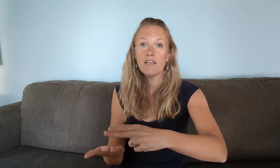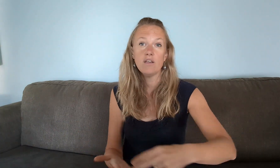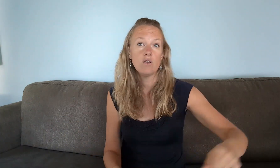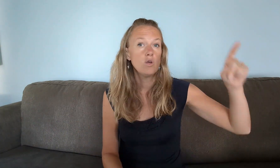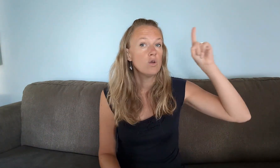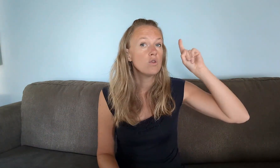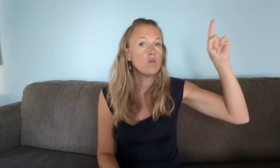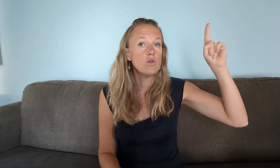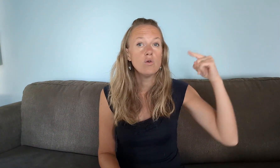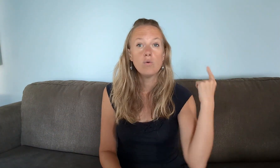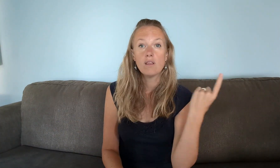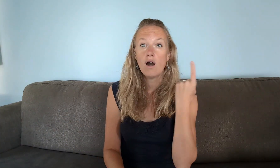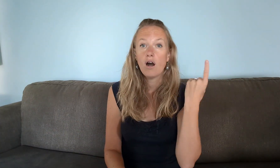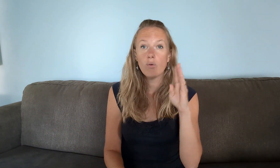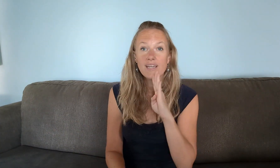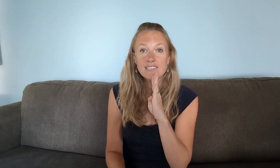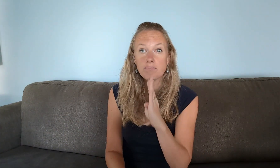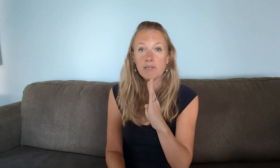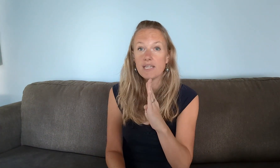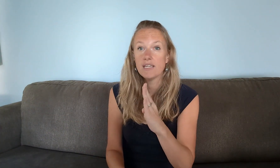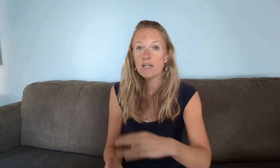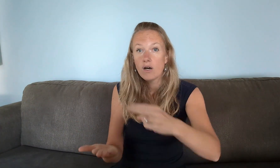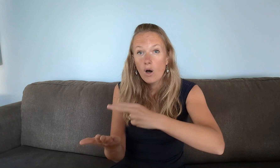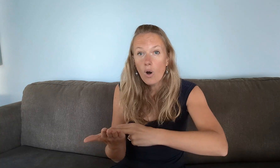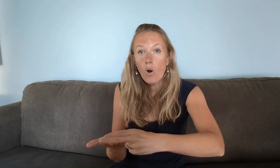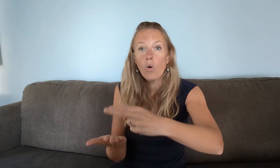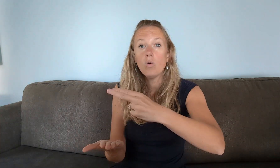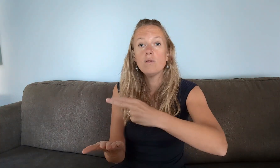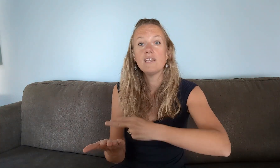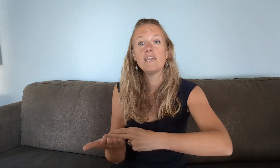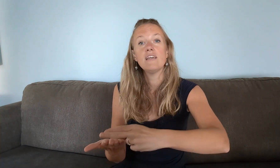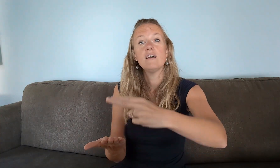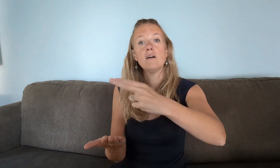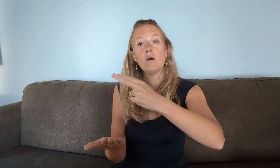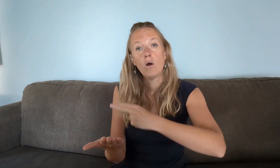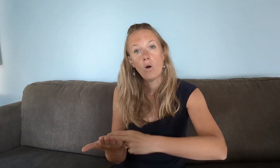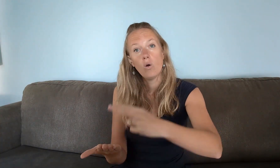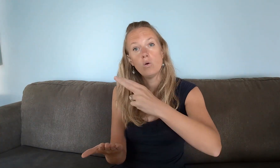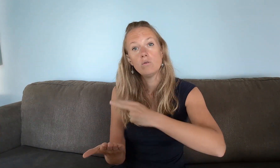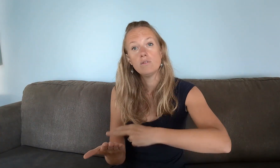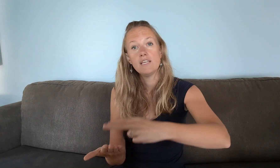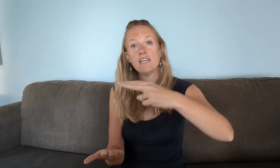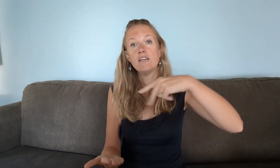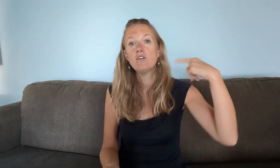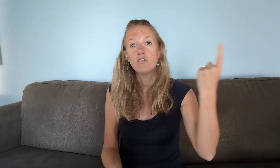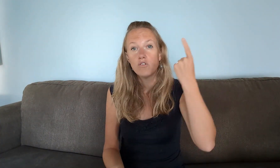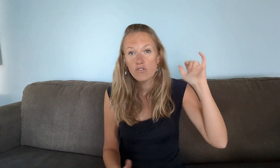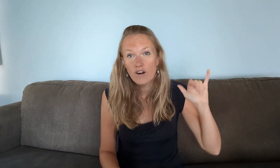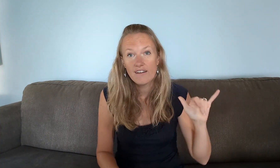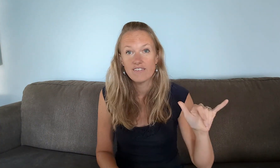holy. You will always be holy, holy